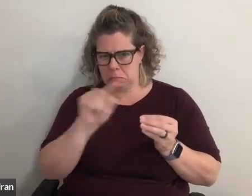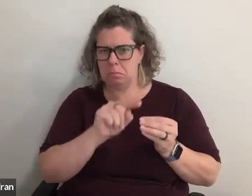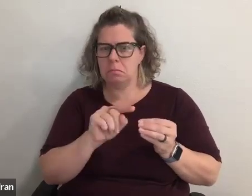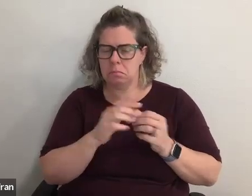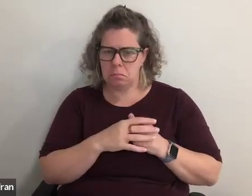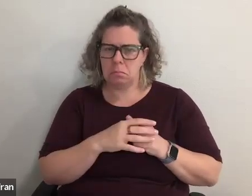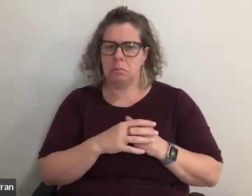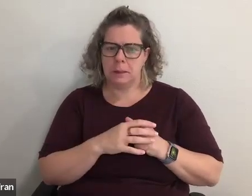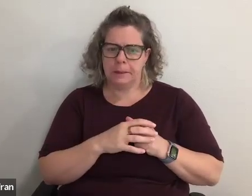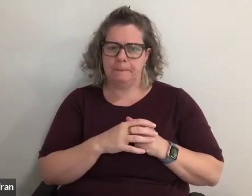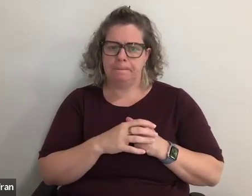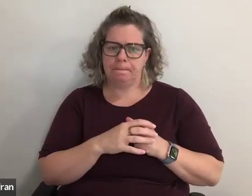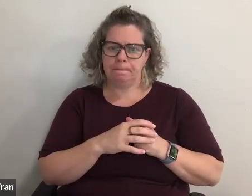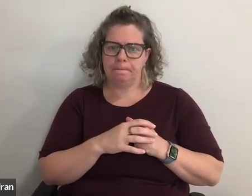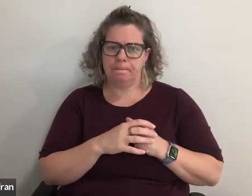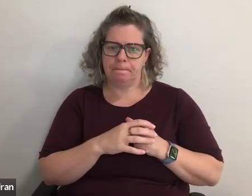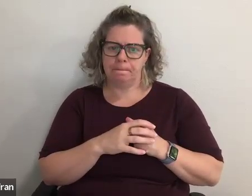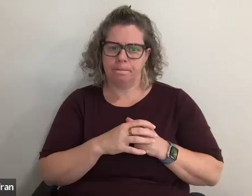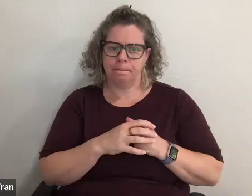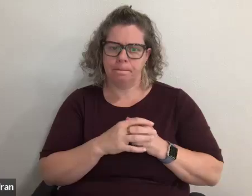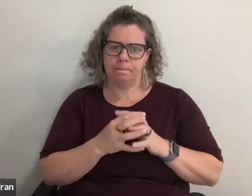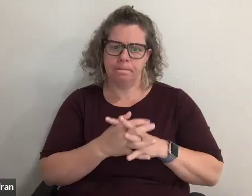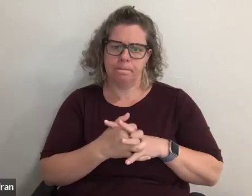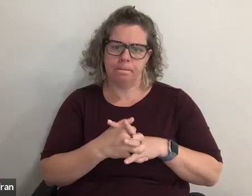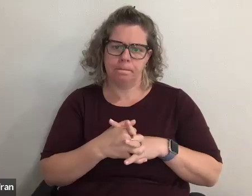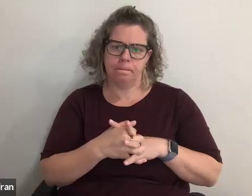plus youth and young adult line.